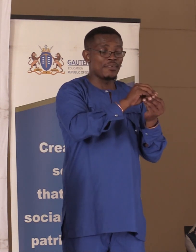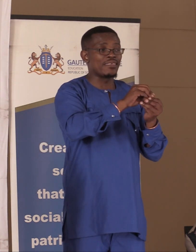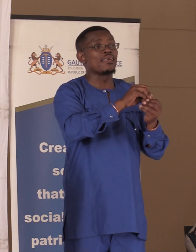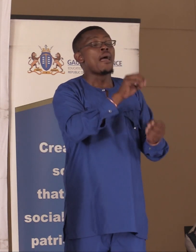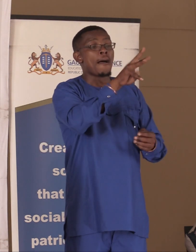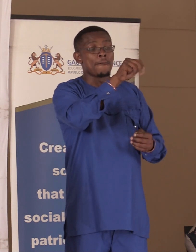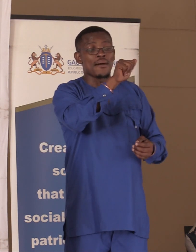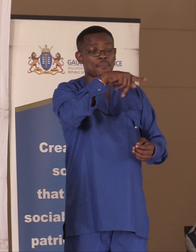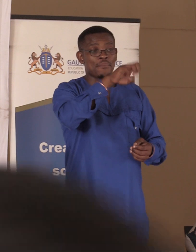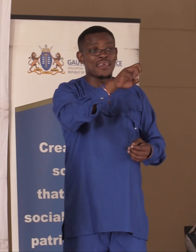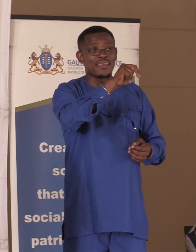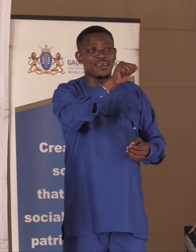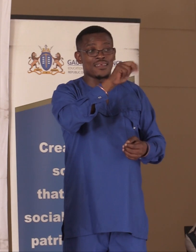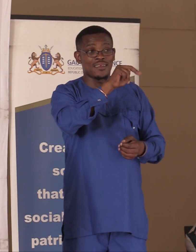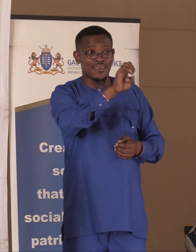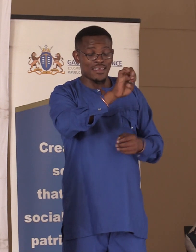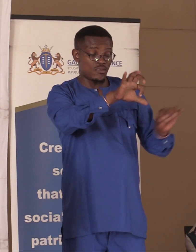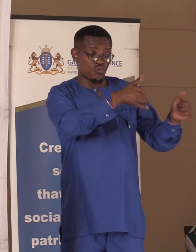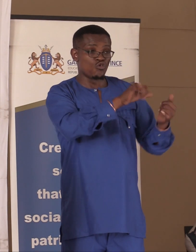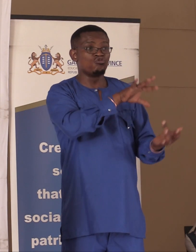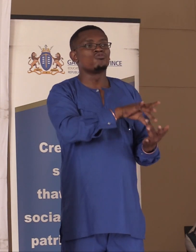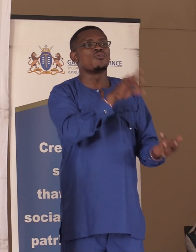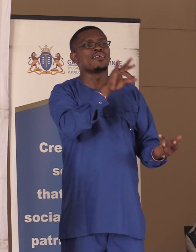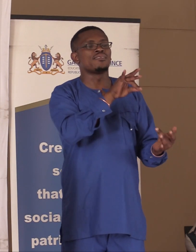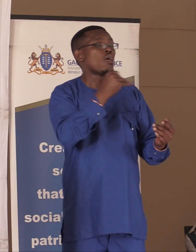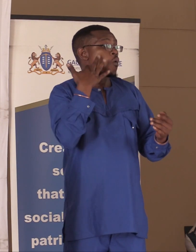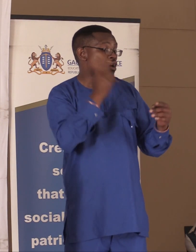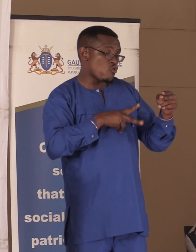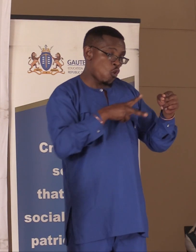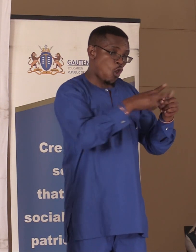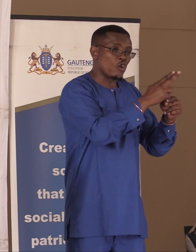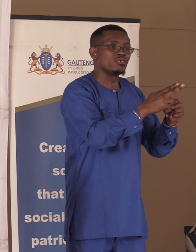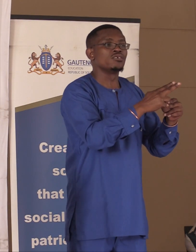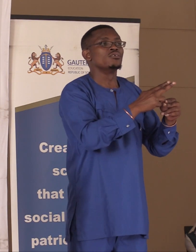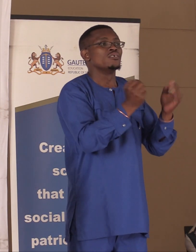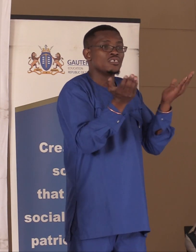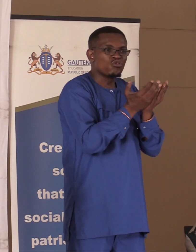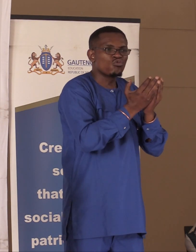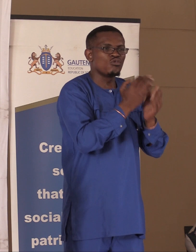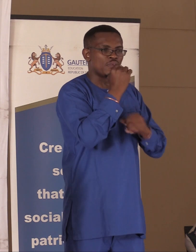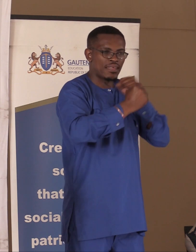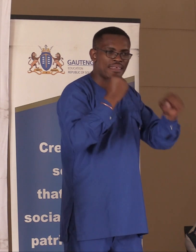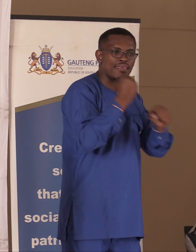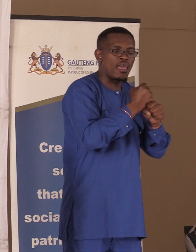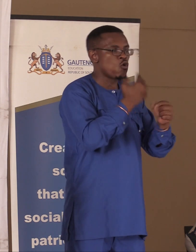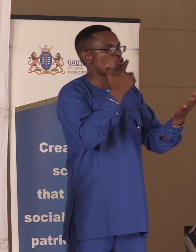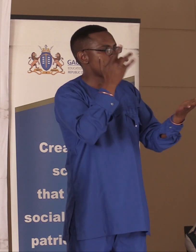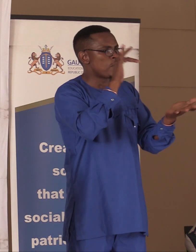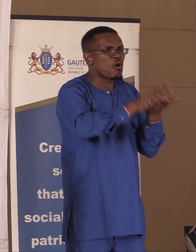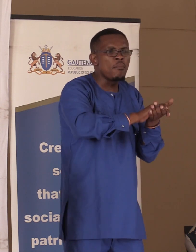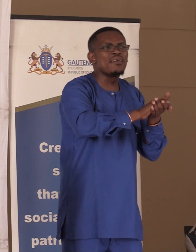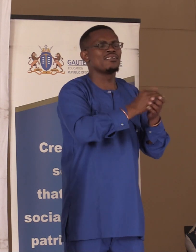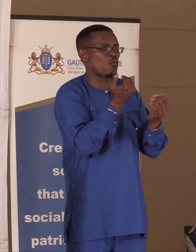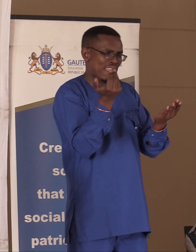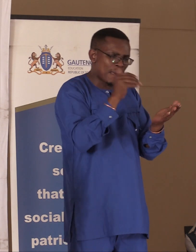good choice. When we launched this school early in the year, opening it as a revamped school, we promised them to say we are